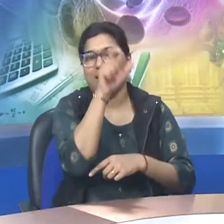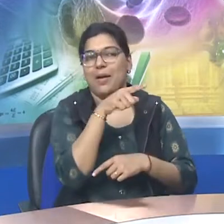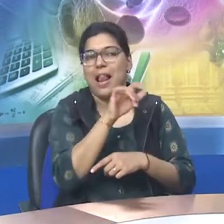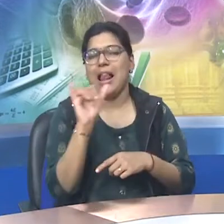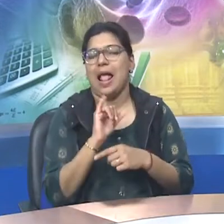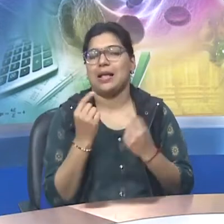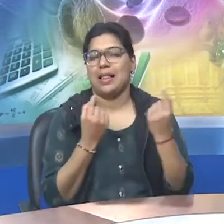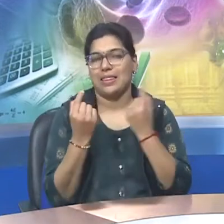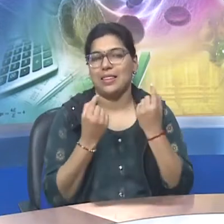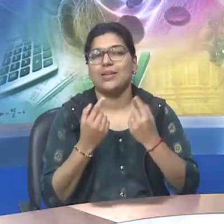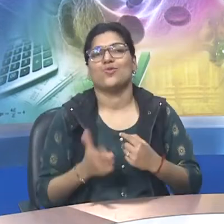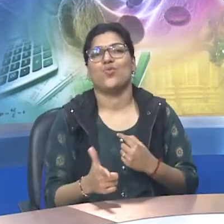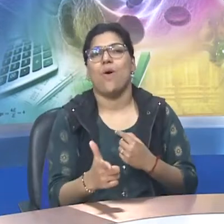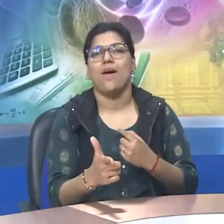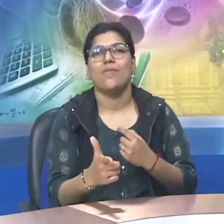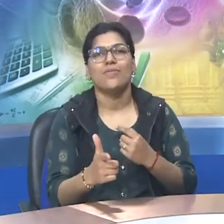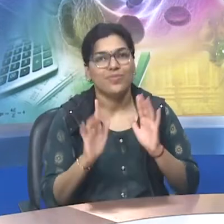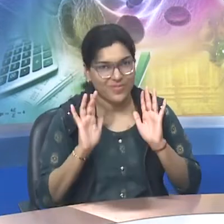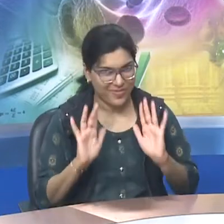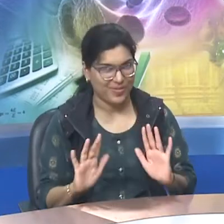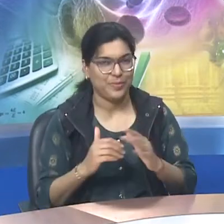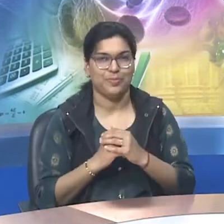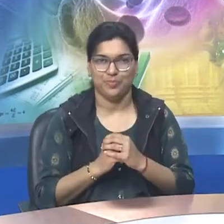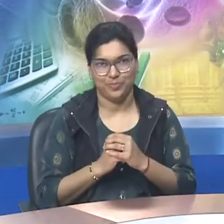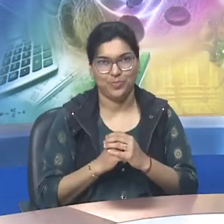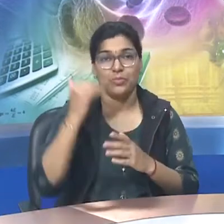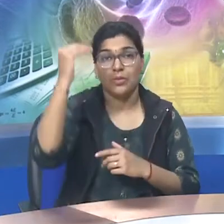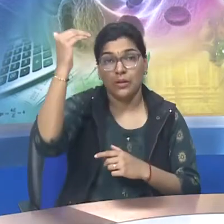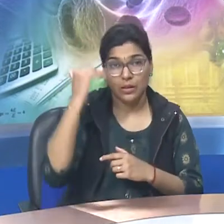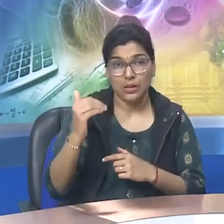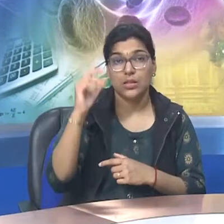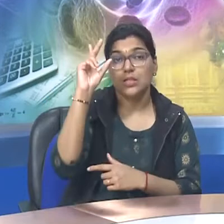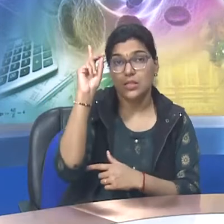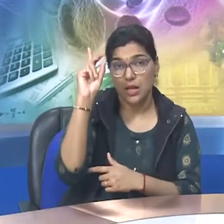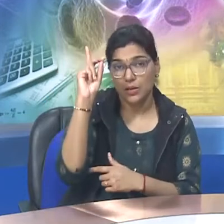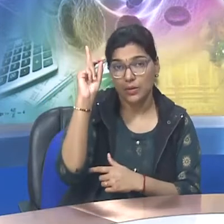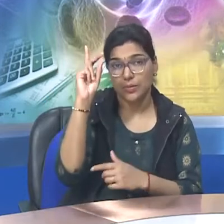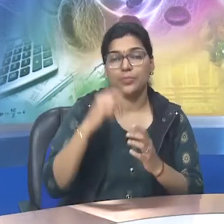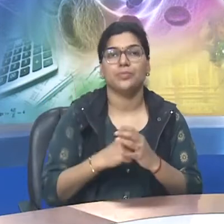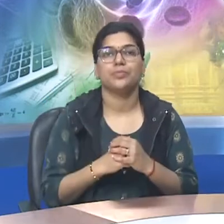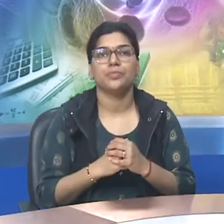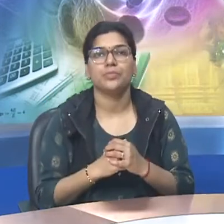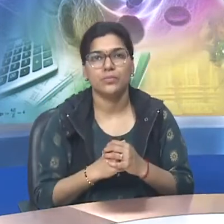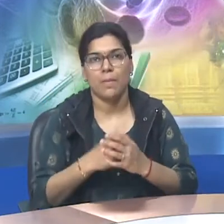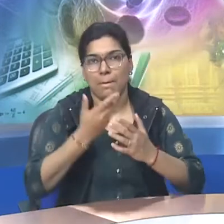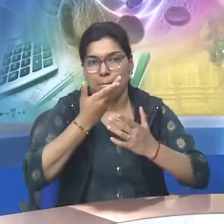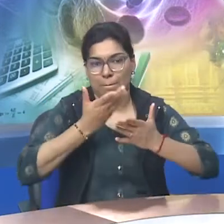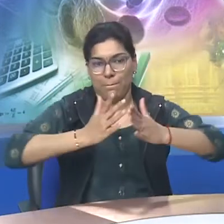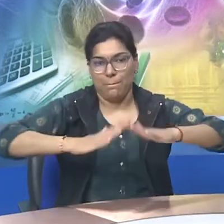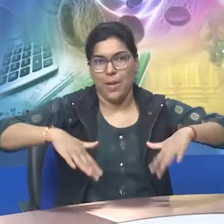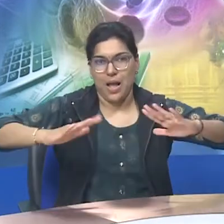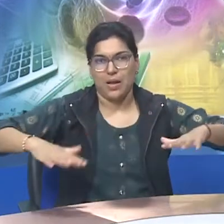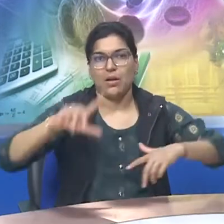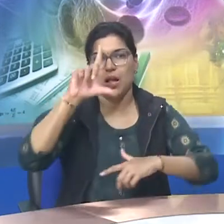misunderstand. We should learn these tricks. The second example